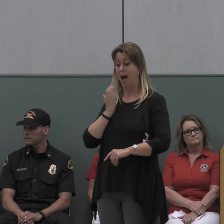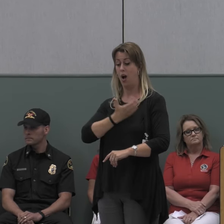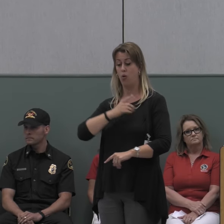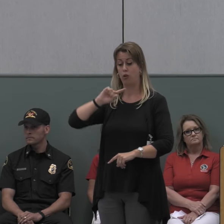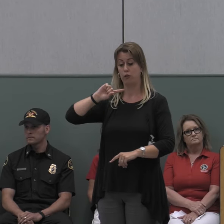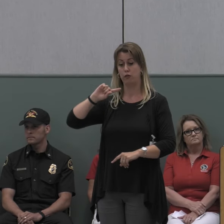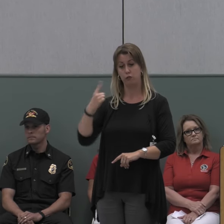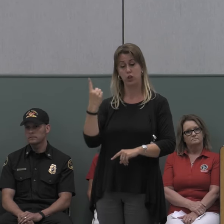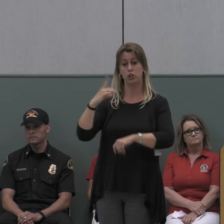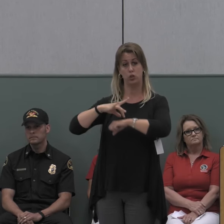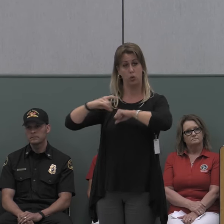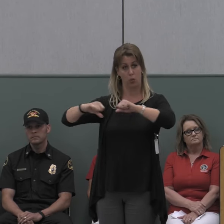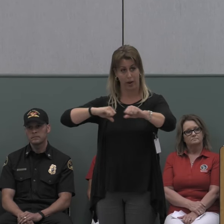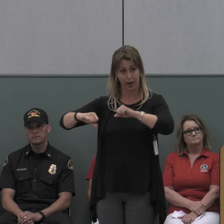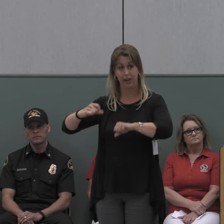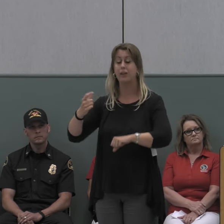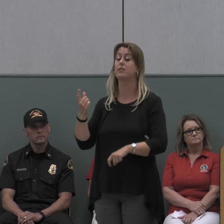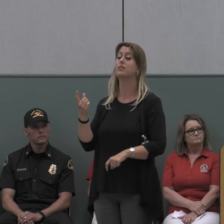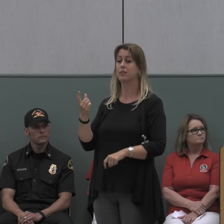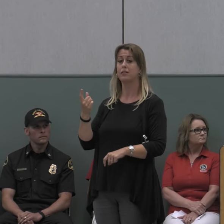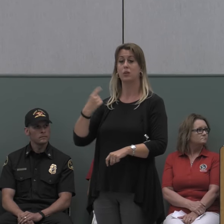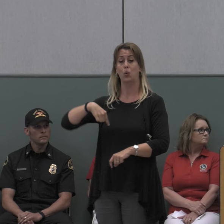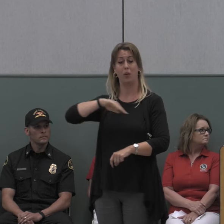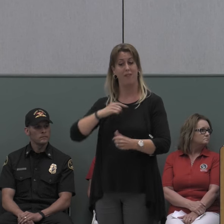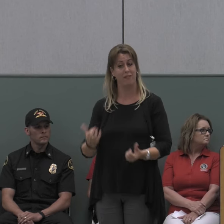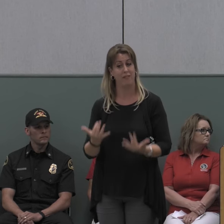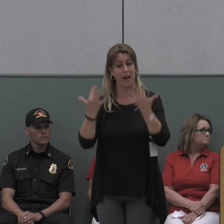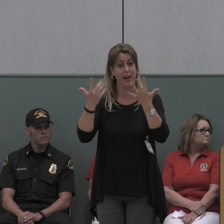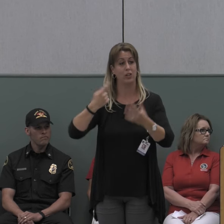fires. We, of course, had a terrorist attack a few years ago.